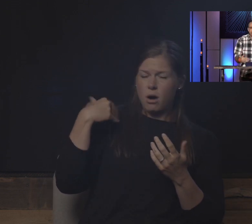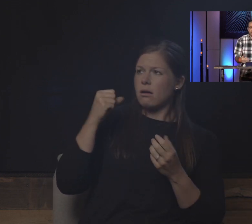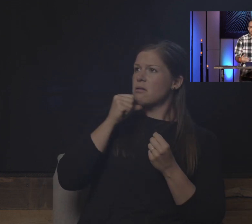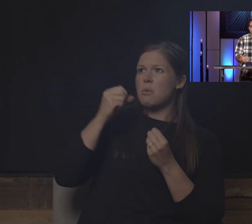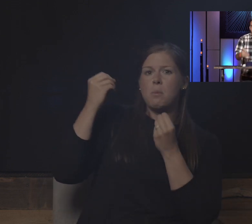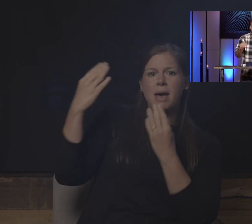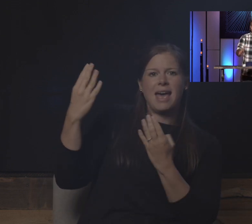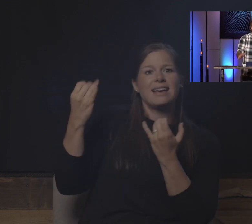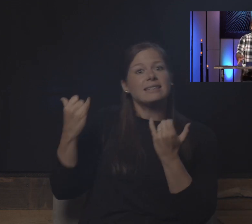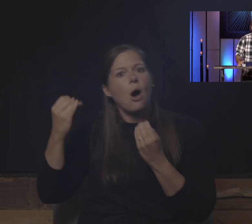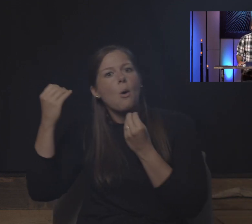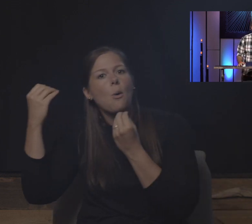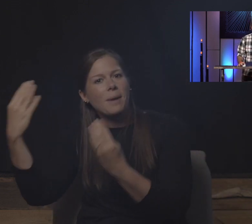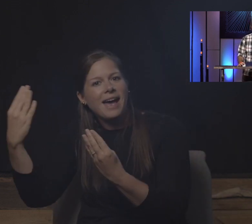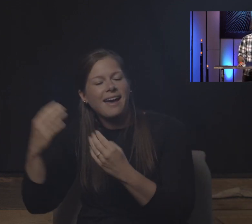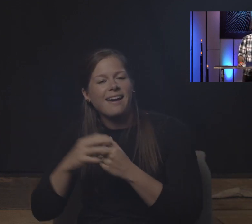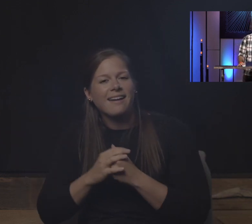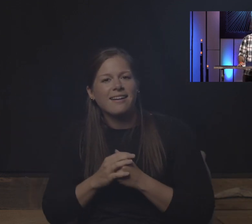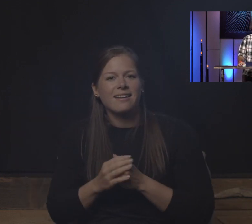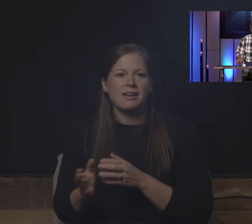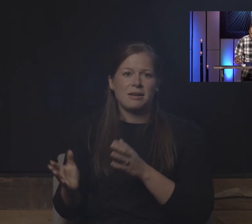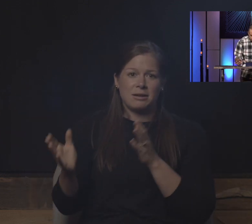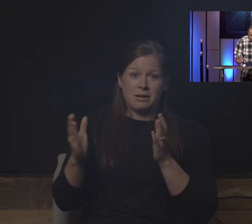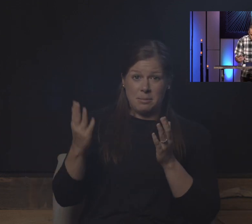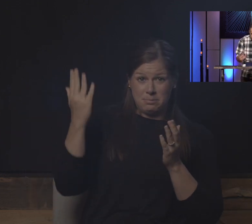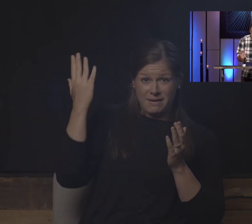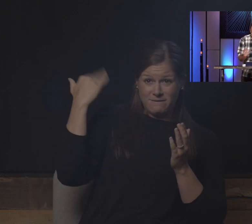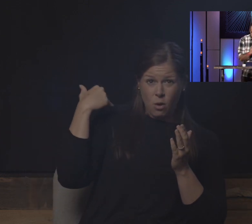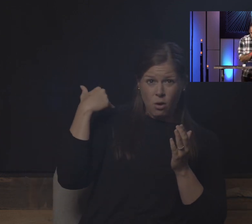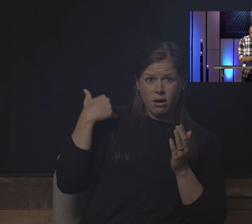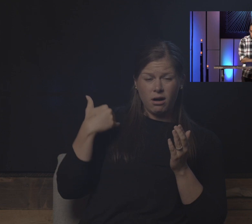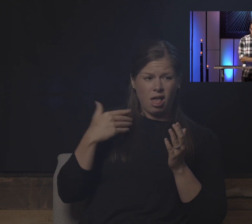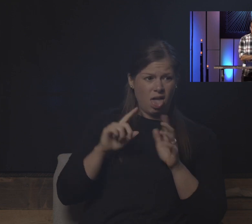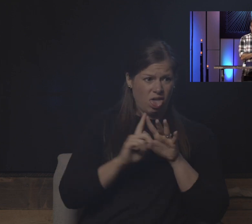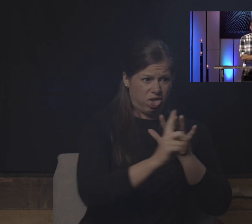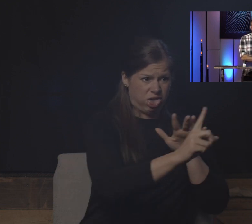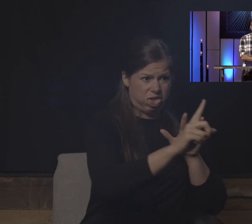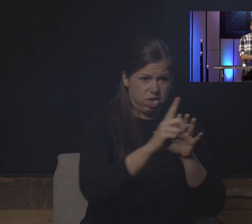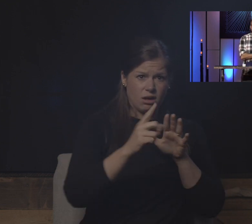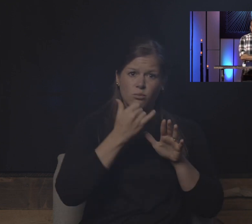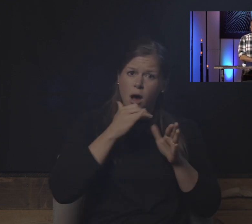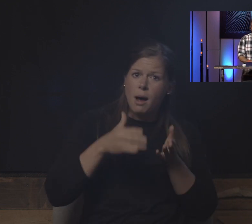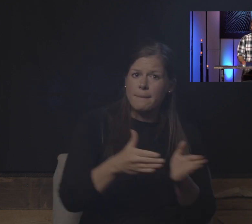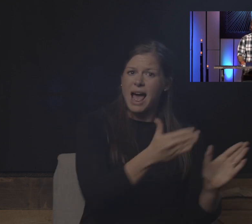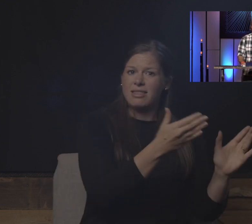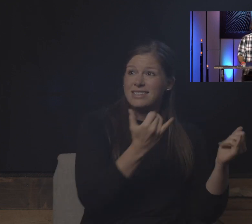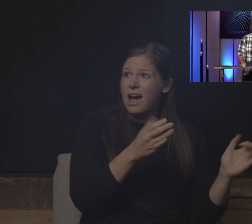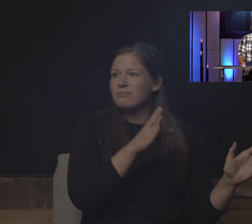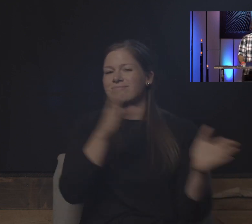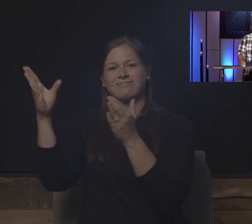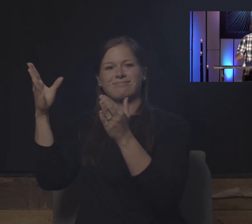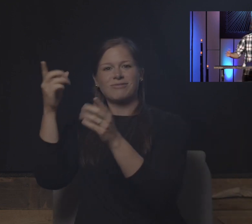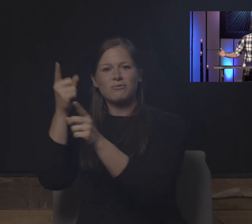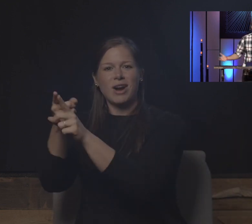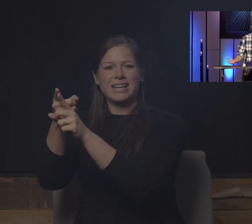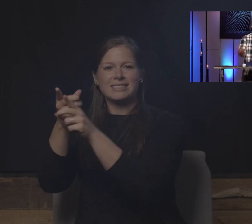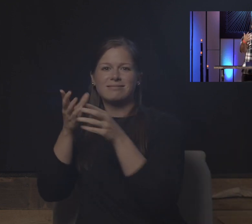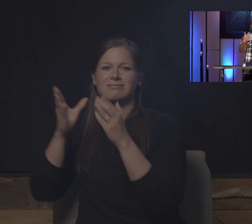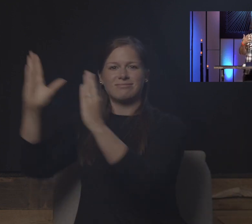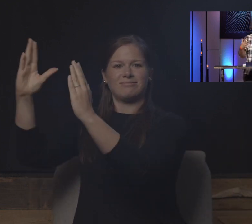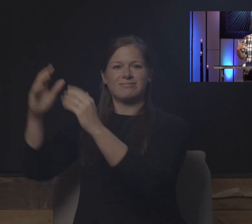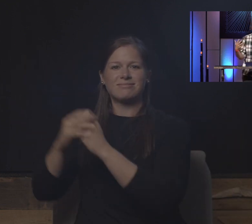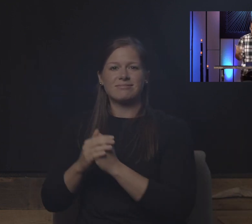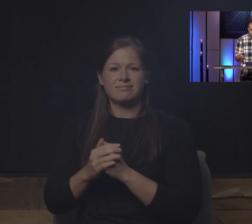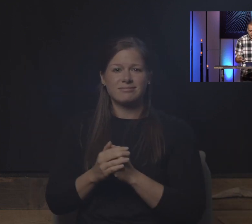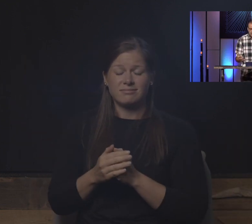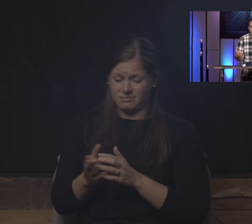Now they know the truth and stay on the path. Now they were slaves to sin. Now they're set